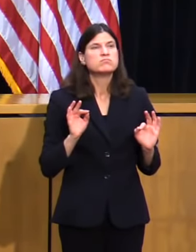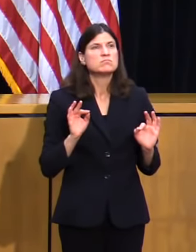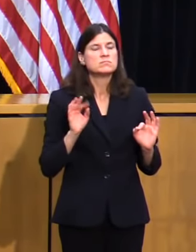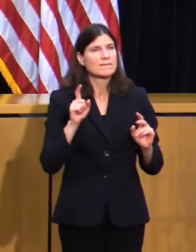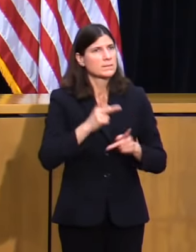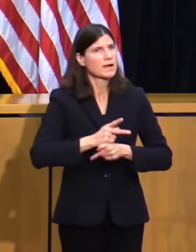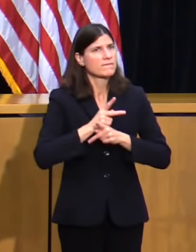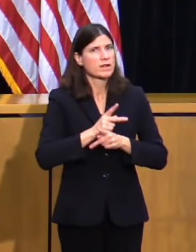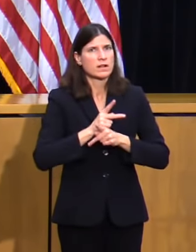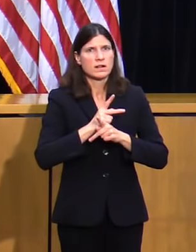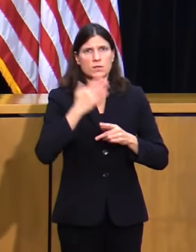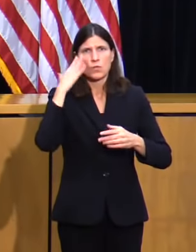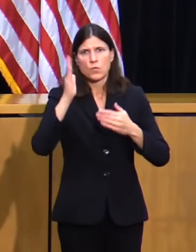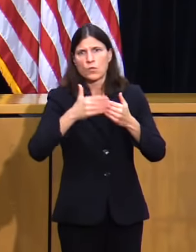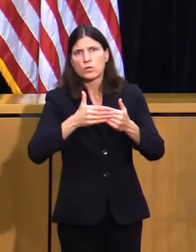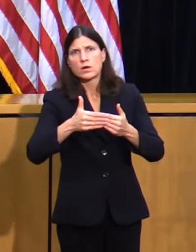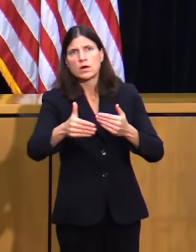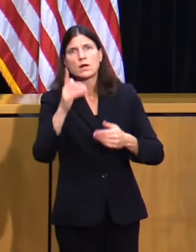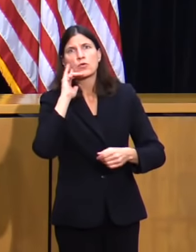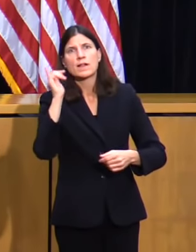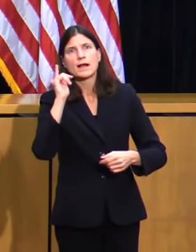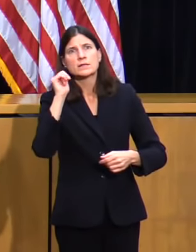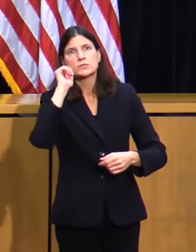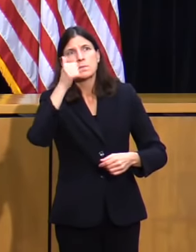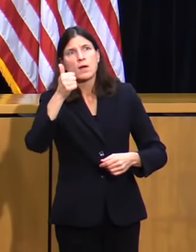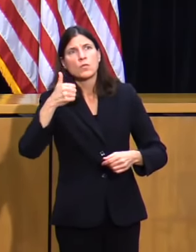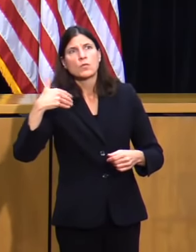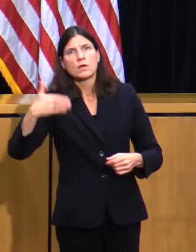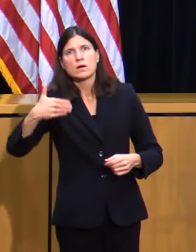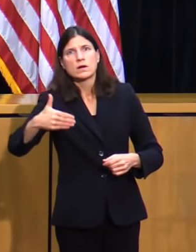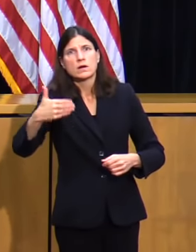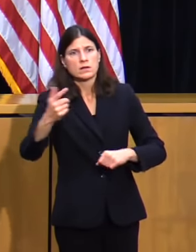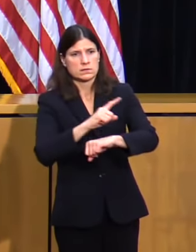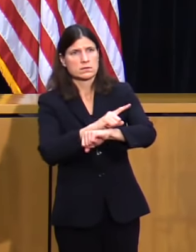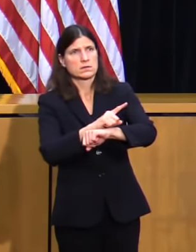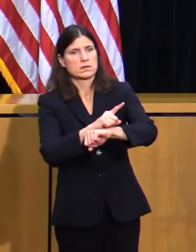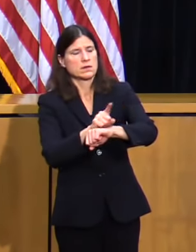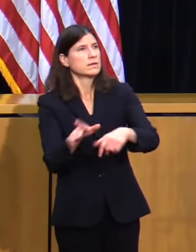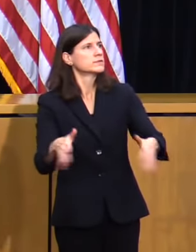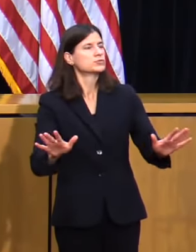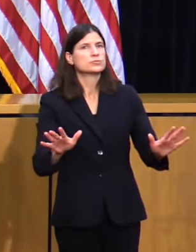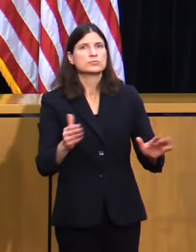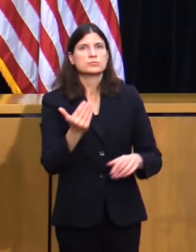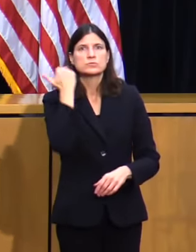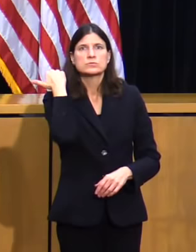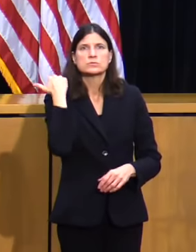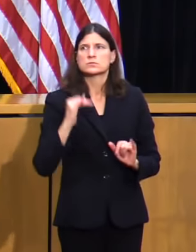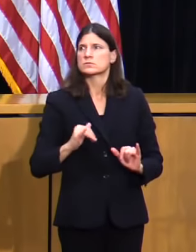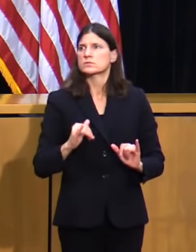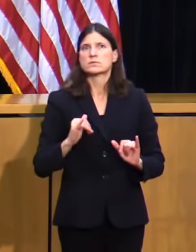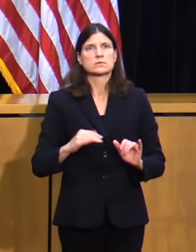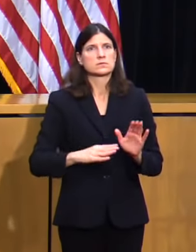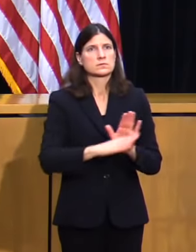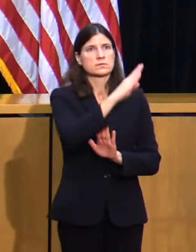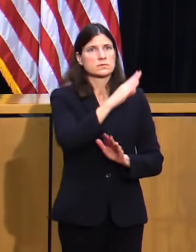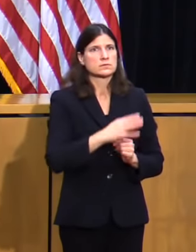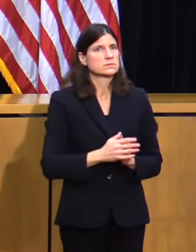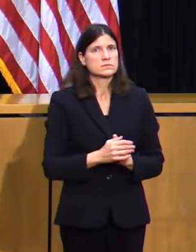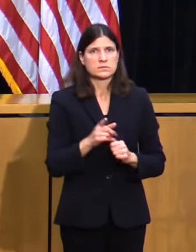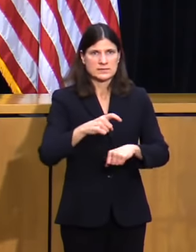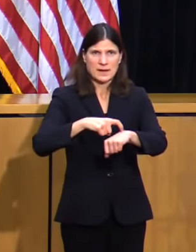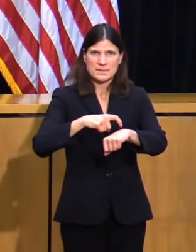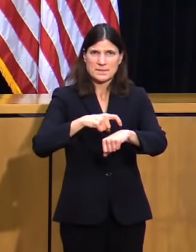of battling COVID, not just when they're doing formal things, But when they're doing all those informal things too,